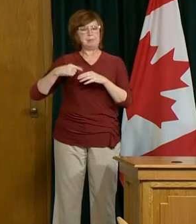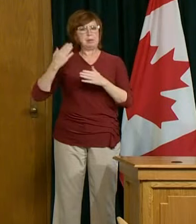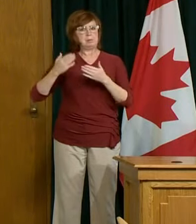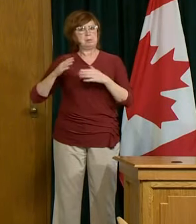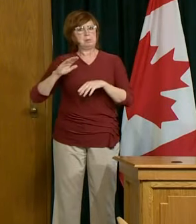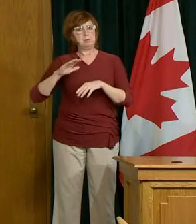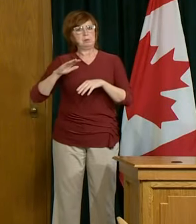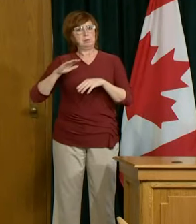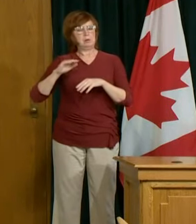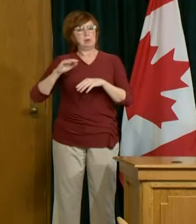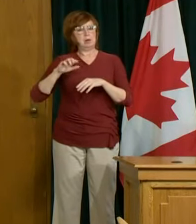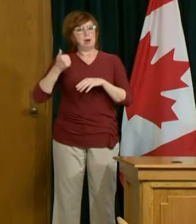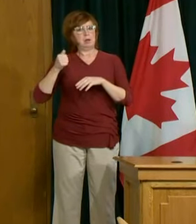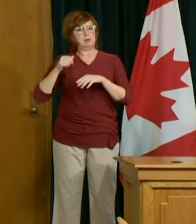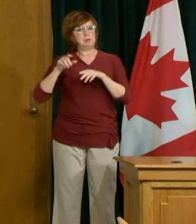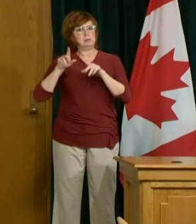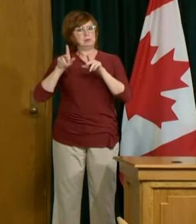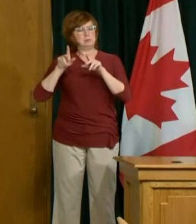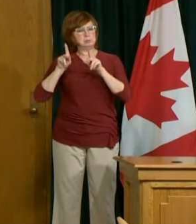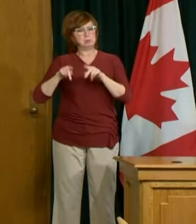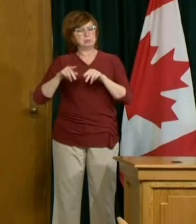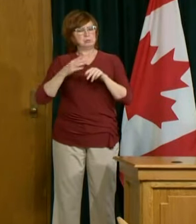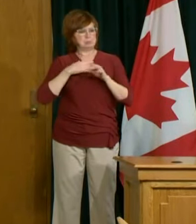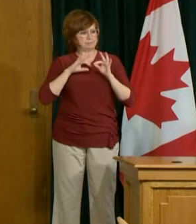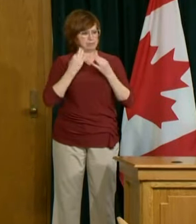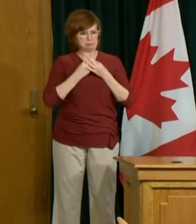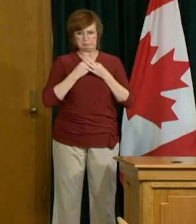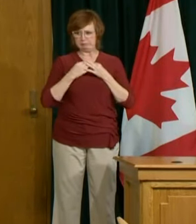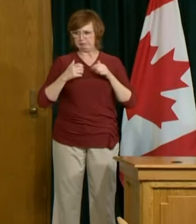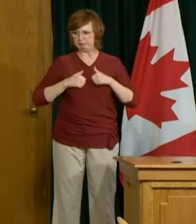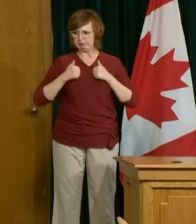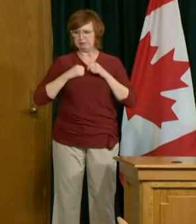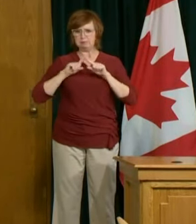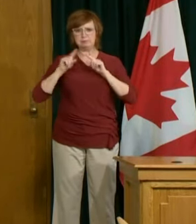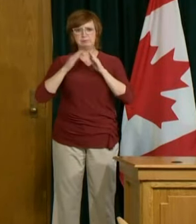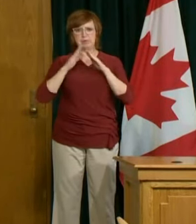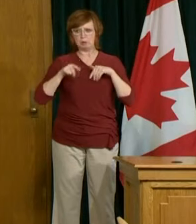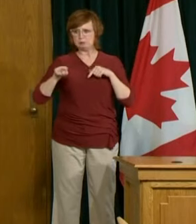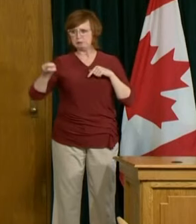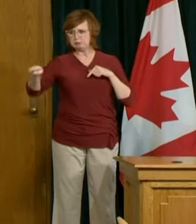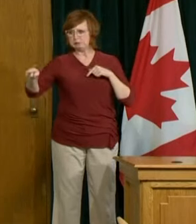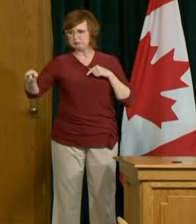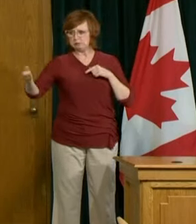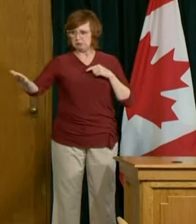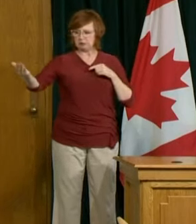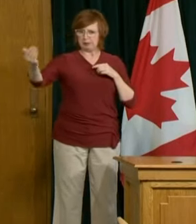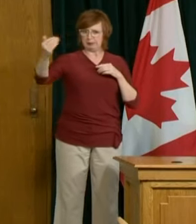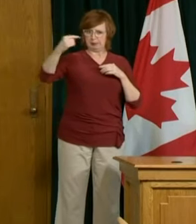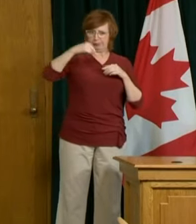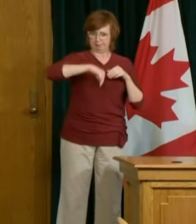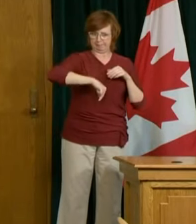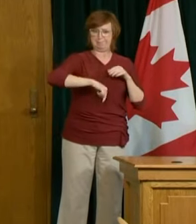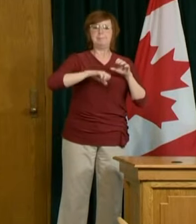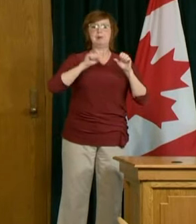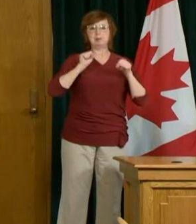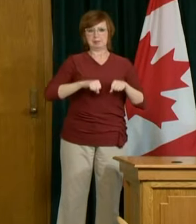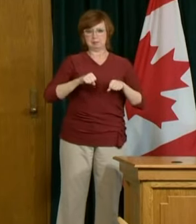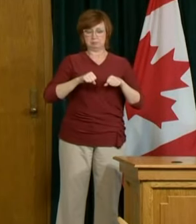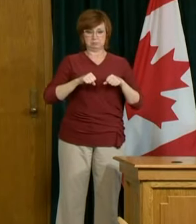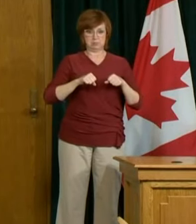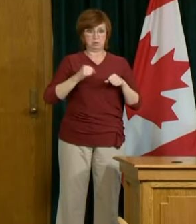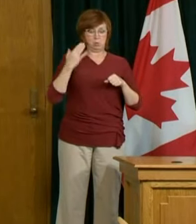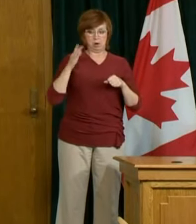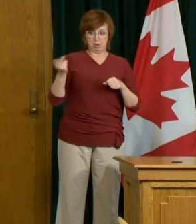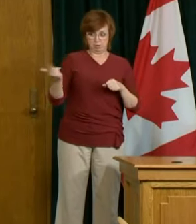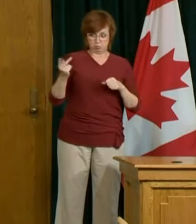socially in a slightly closer environment. And if all of us are healthy and don't have any underlying risk factors, we can